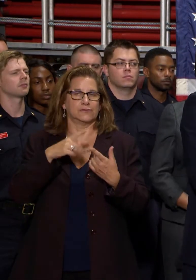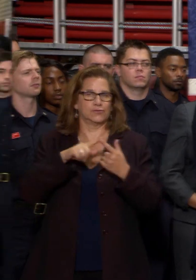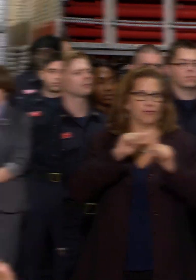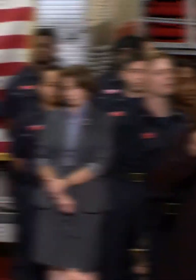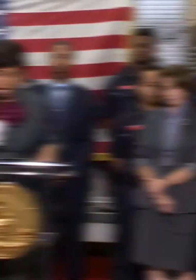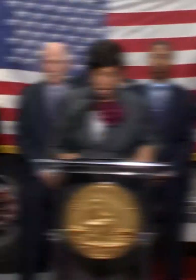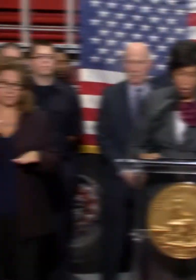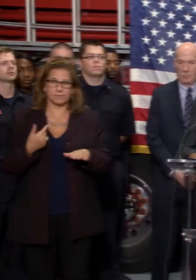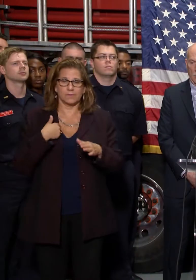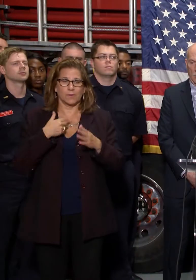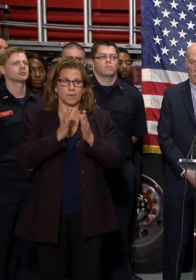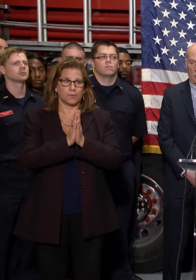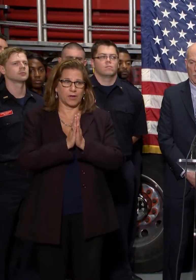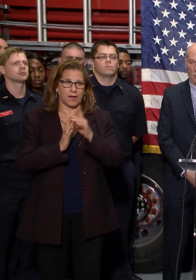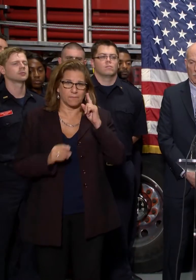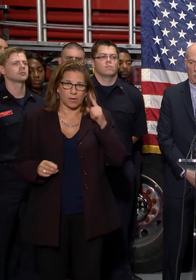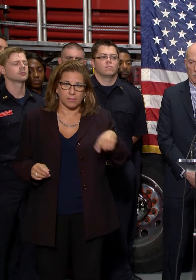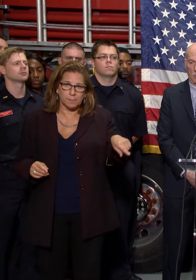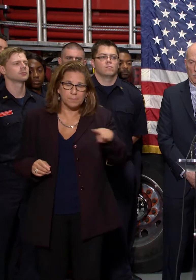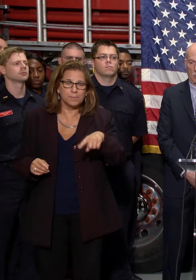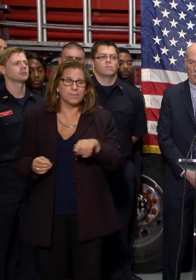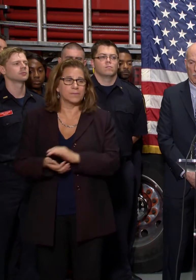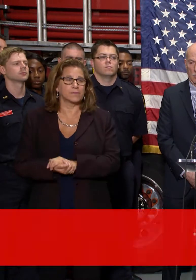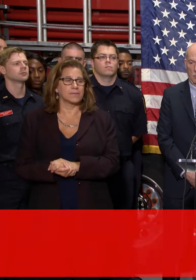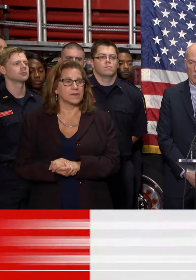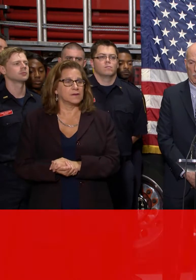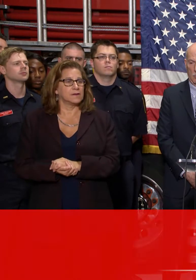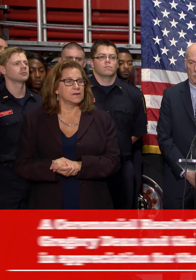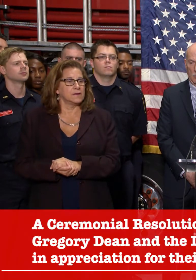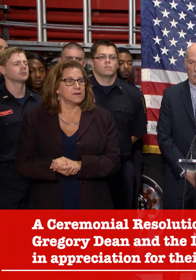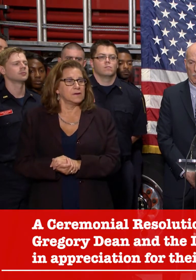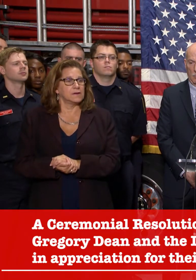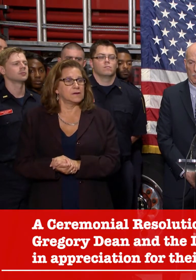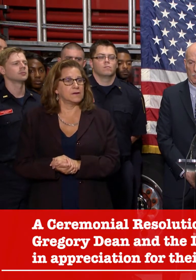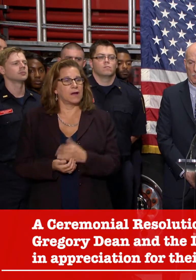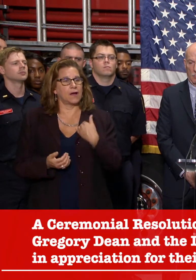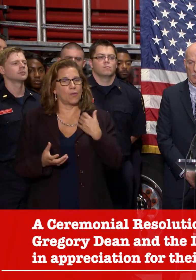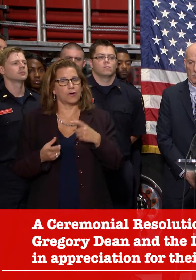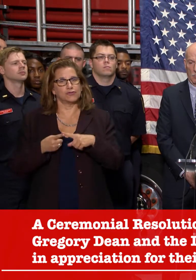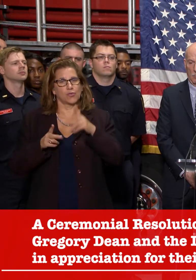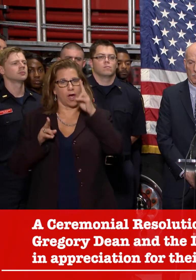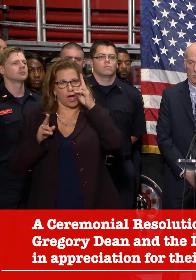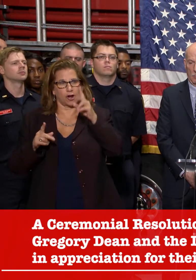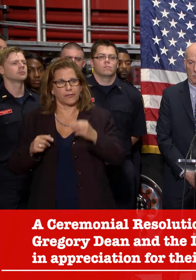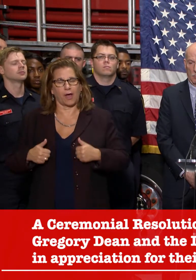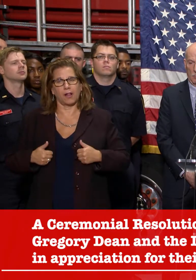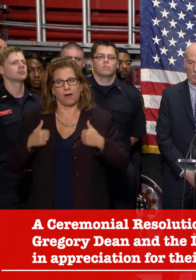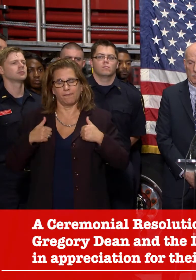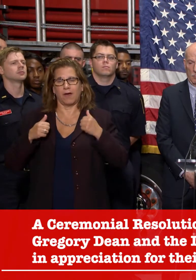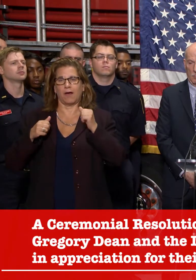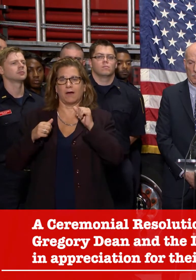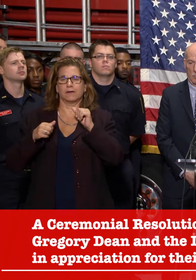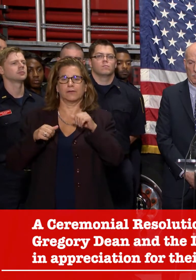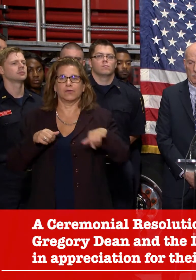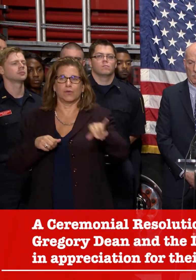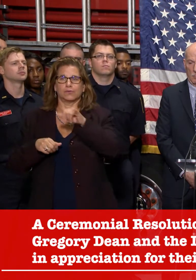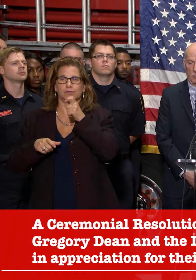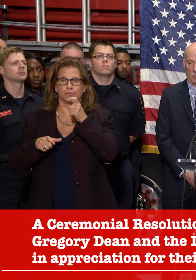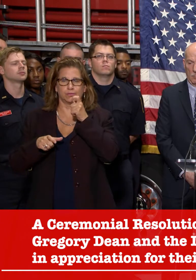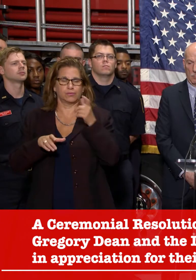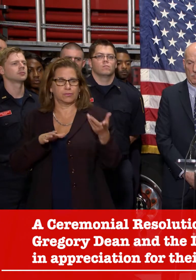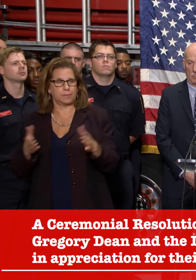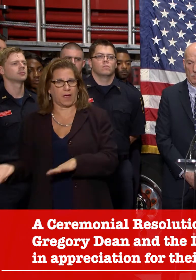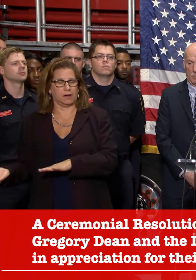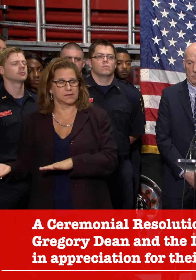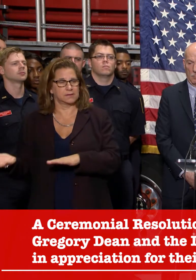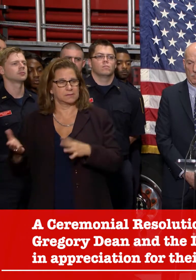make for the community. We are here today to honor the lives we lost, but to remember that we have our first responders, including